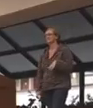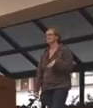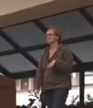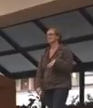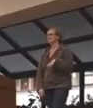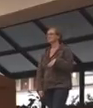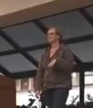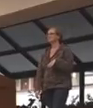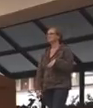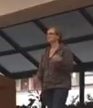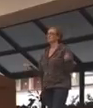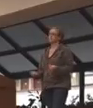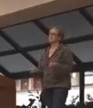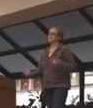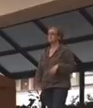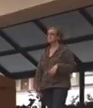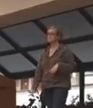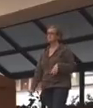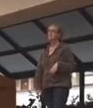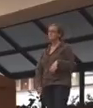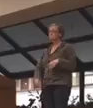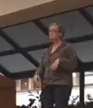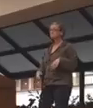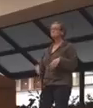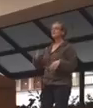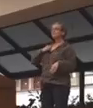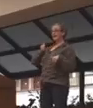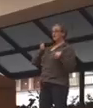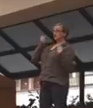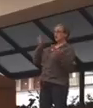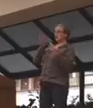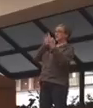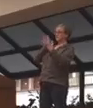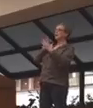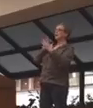negative impact on our profession, and it's very sad, and it's painful.